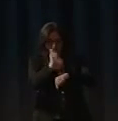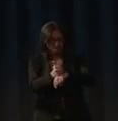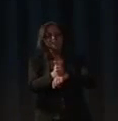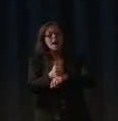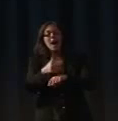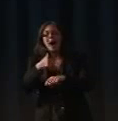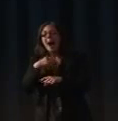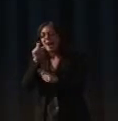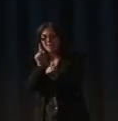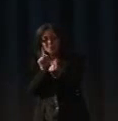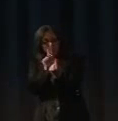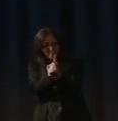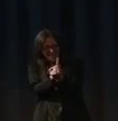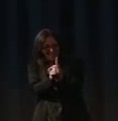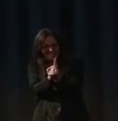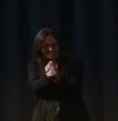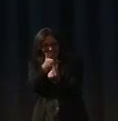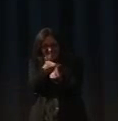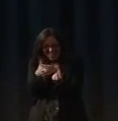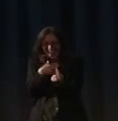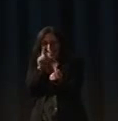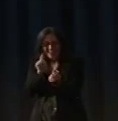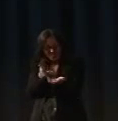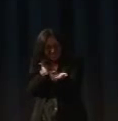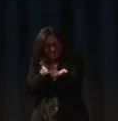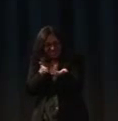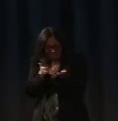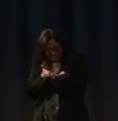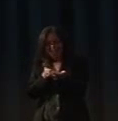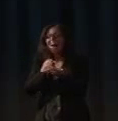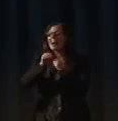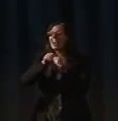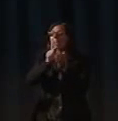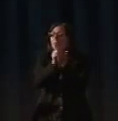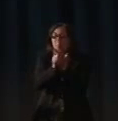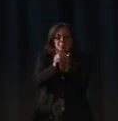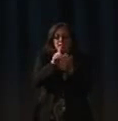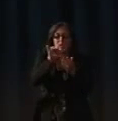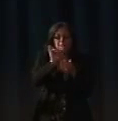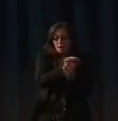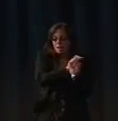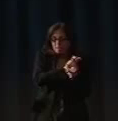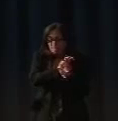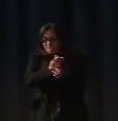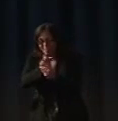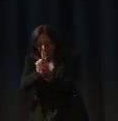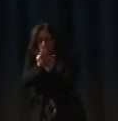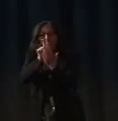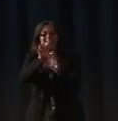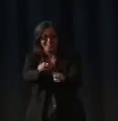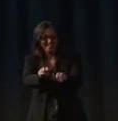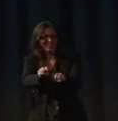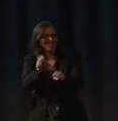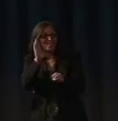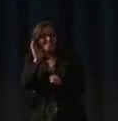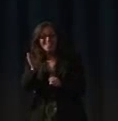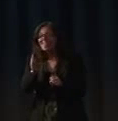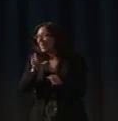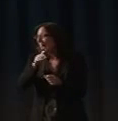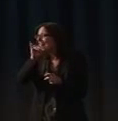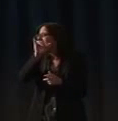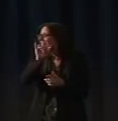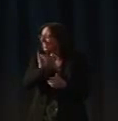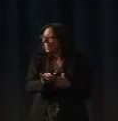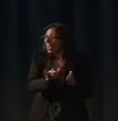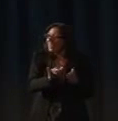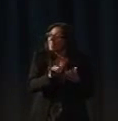in between, which is, of course, not so visible in science, but very visible in art, especially, of course, in still life.